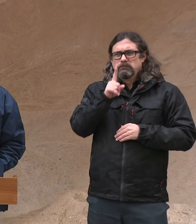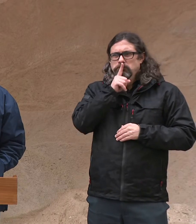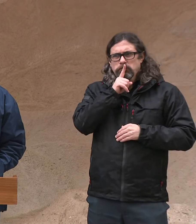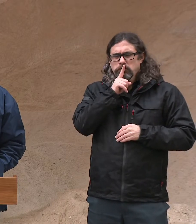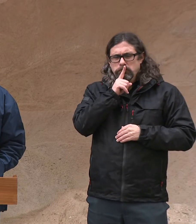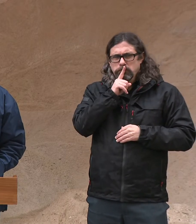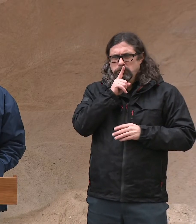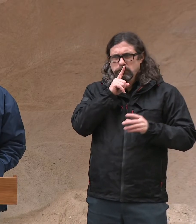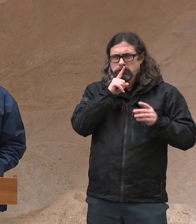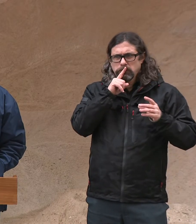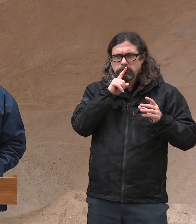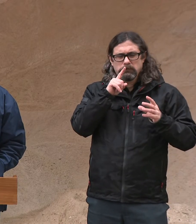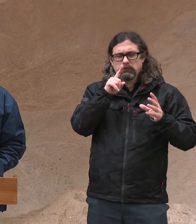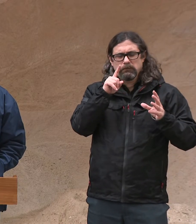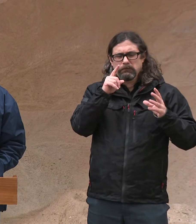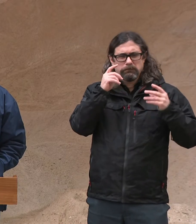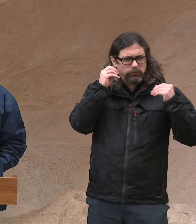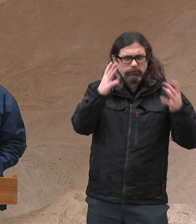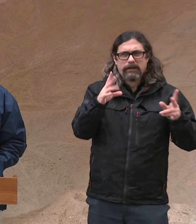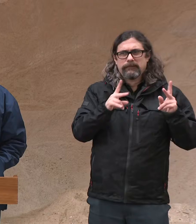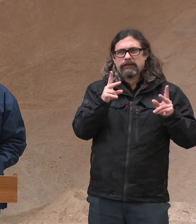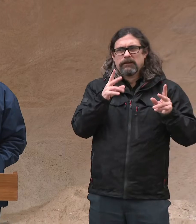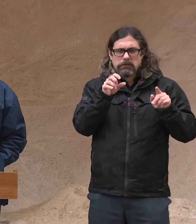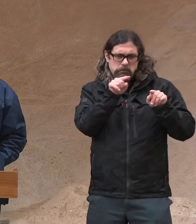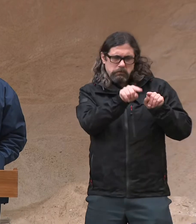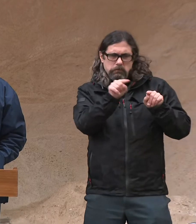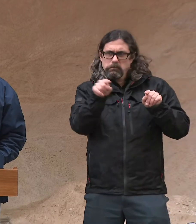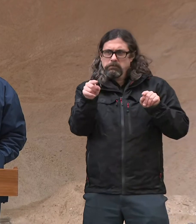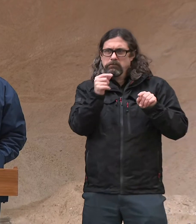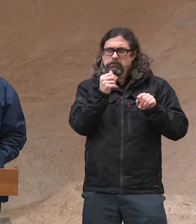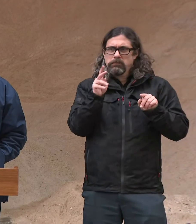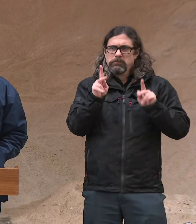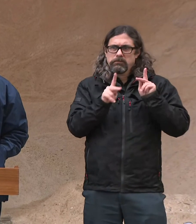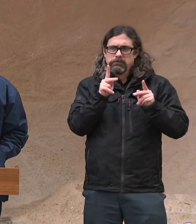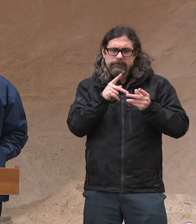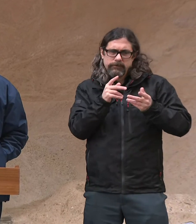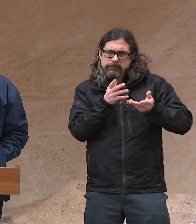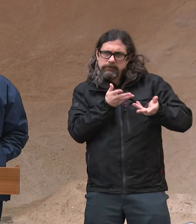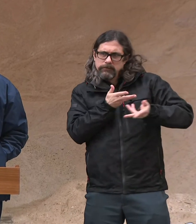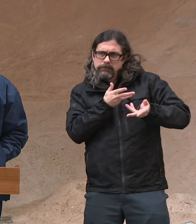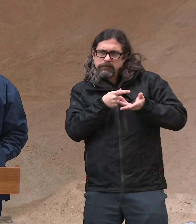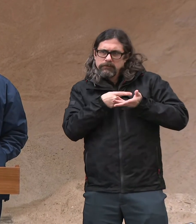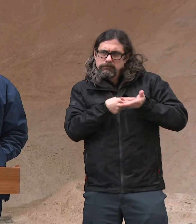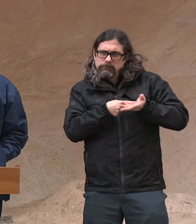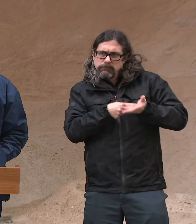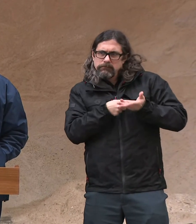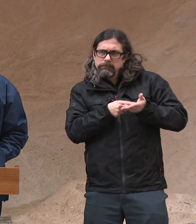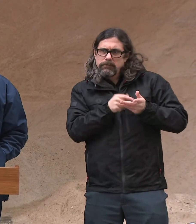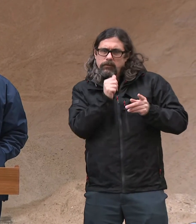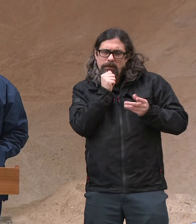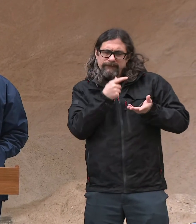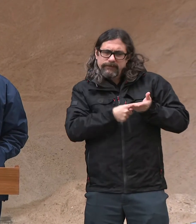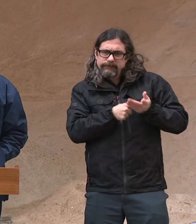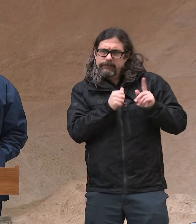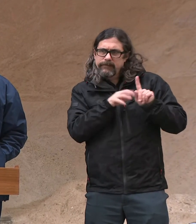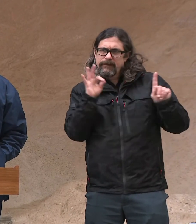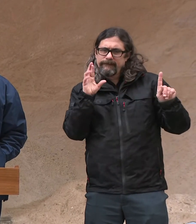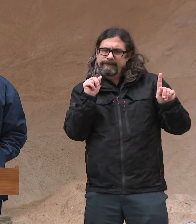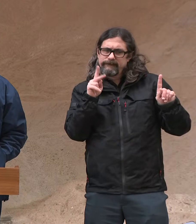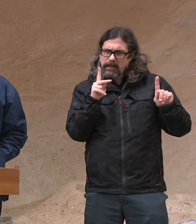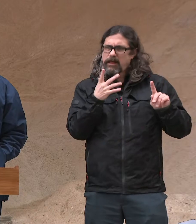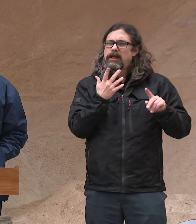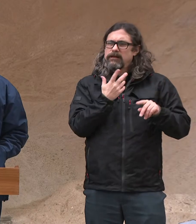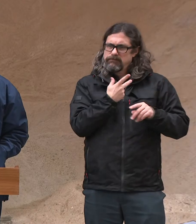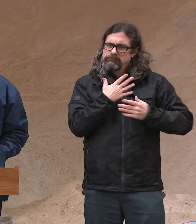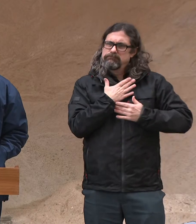to move into the presidency. I enjoyed the conversation. We talked about the issue of the city of New York. I made this clear